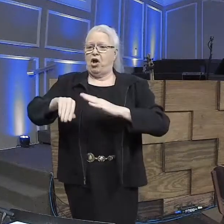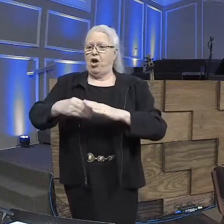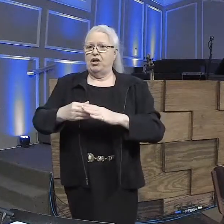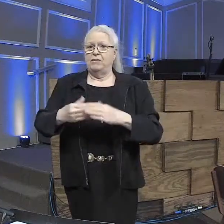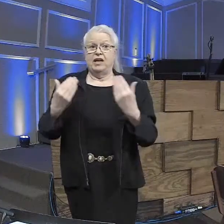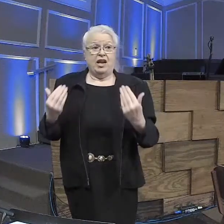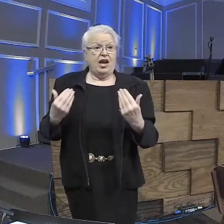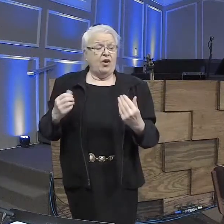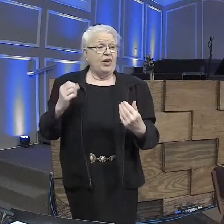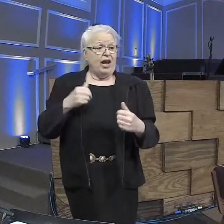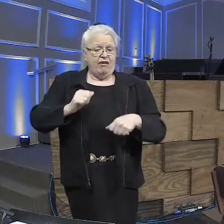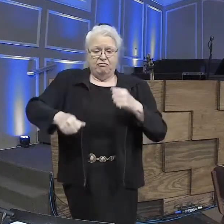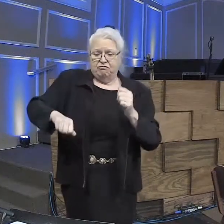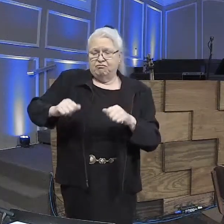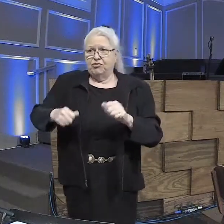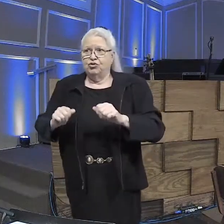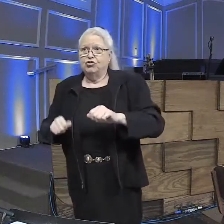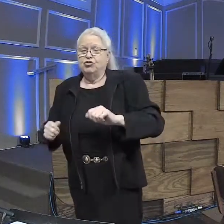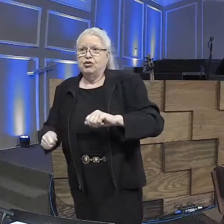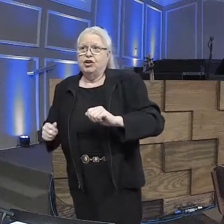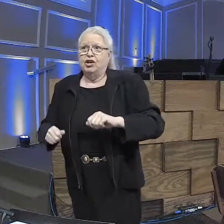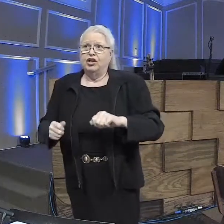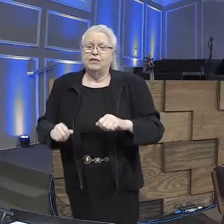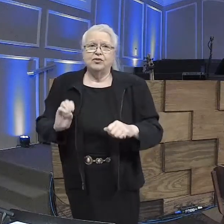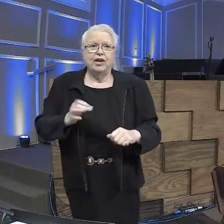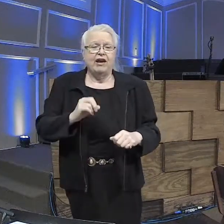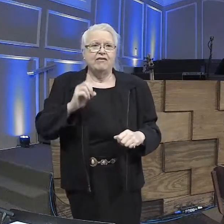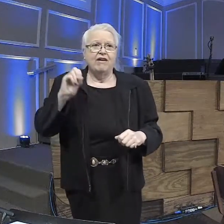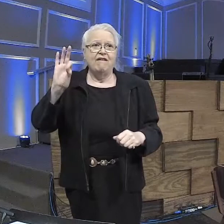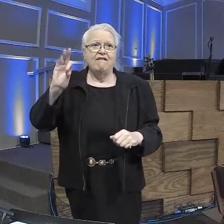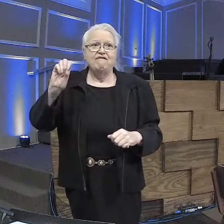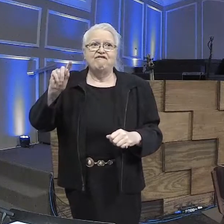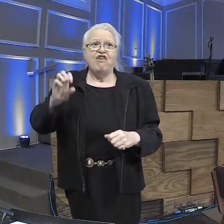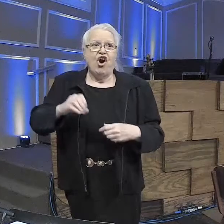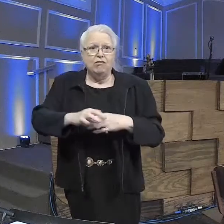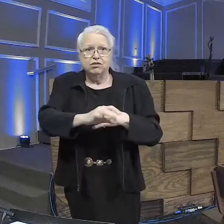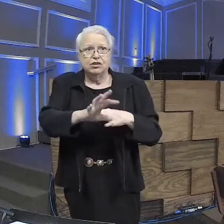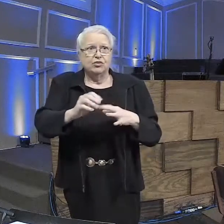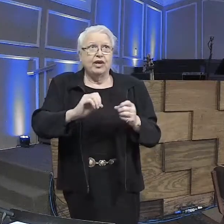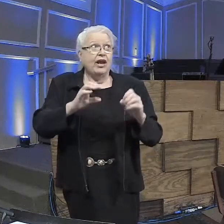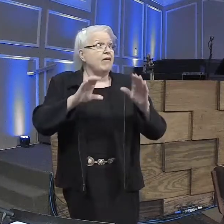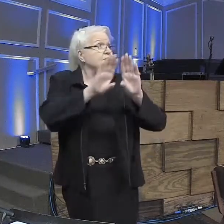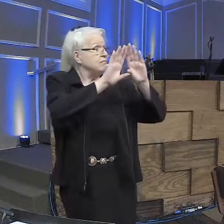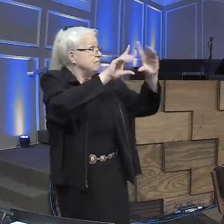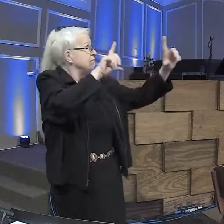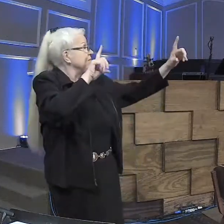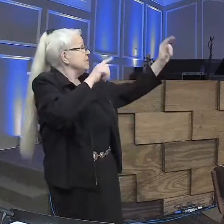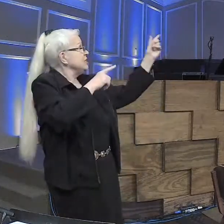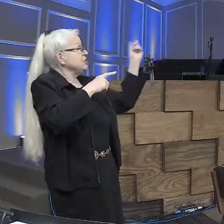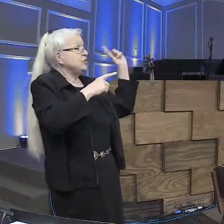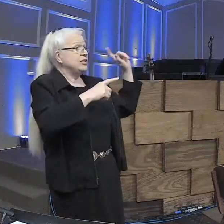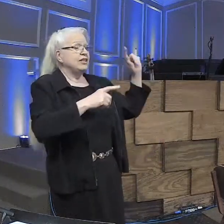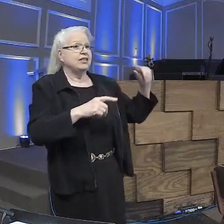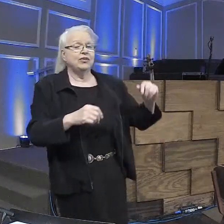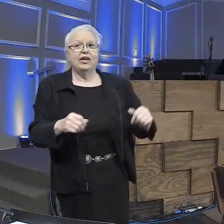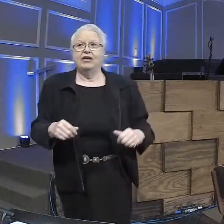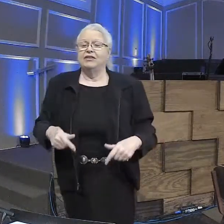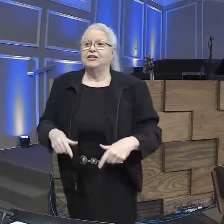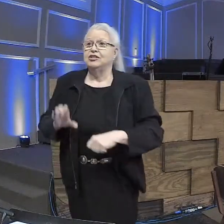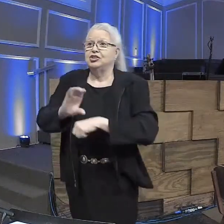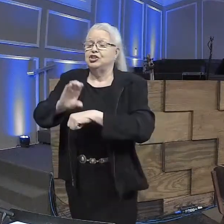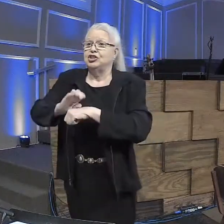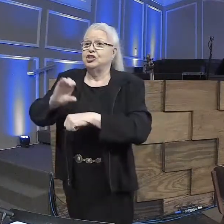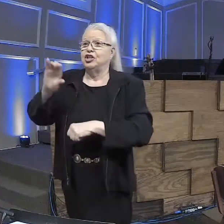We've got synthesizers. We've got fog machines. We've got multiple video screens. We've got church live. We got church on YouTube. We got